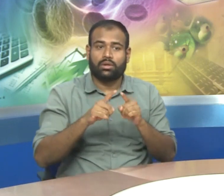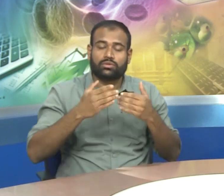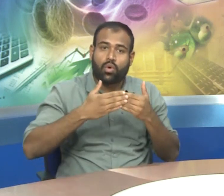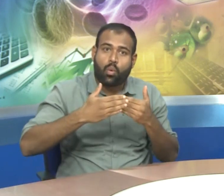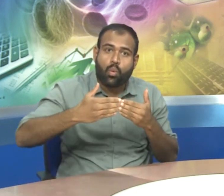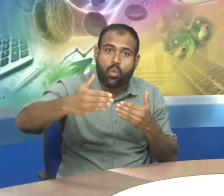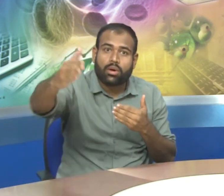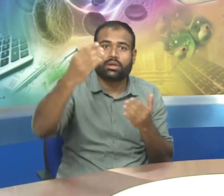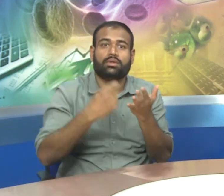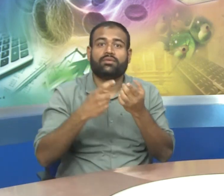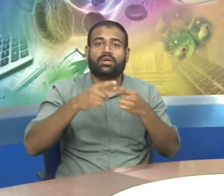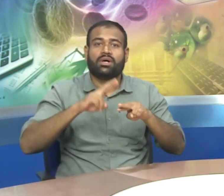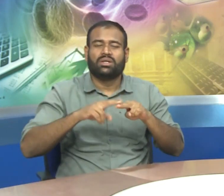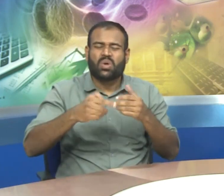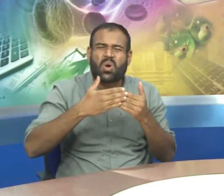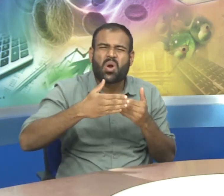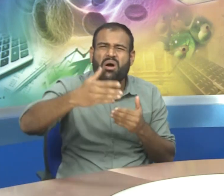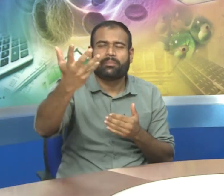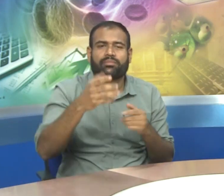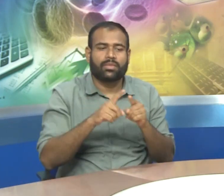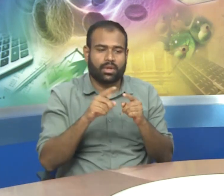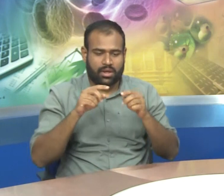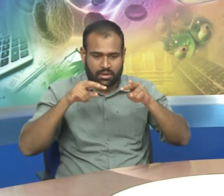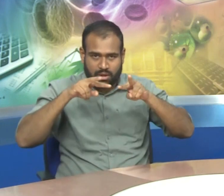And a long range of reference service,